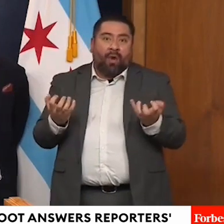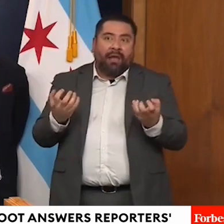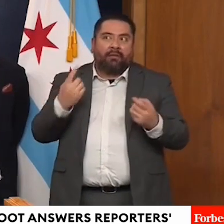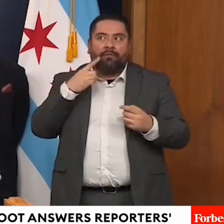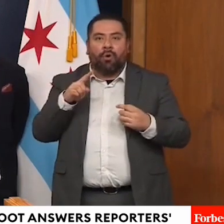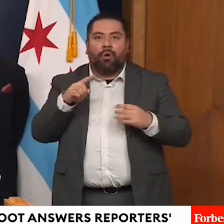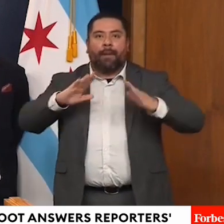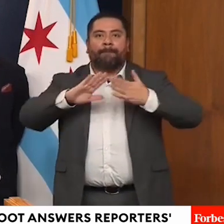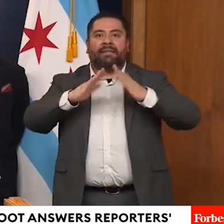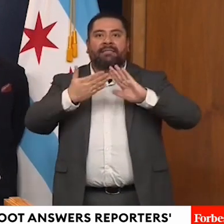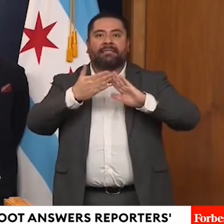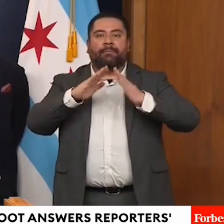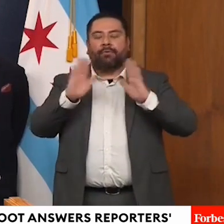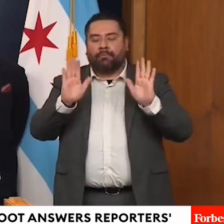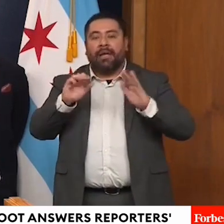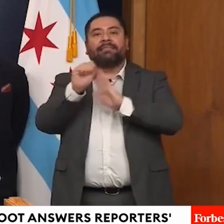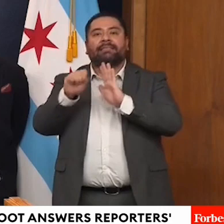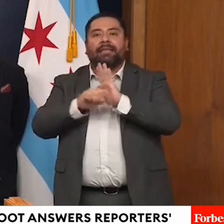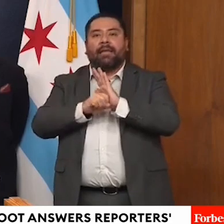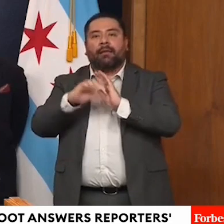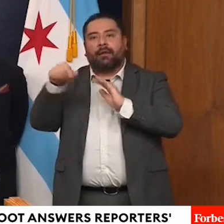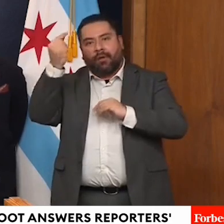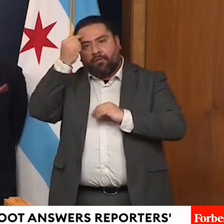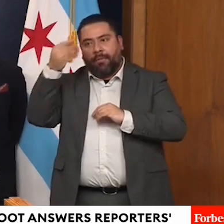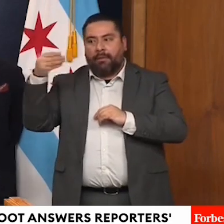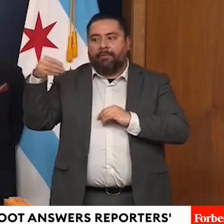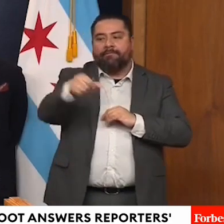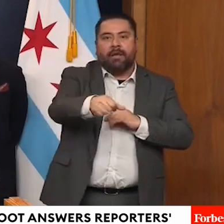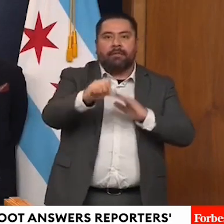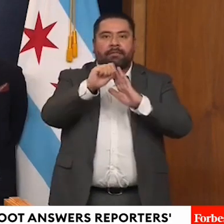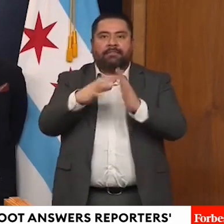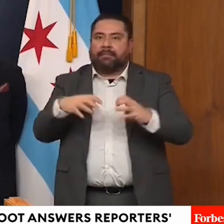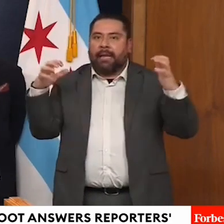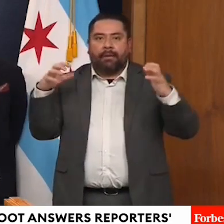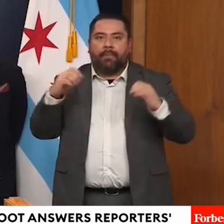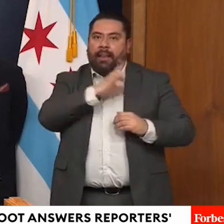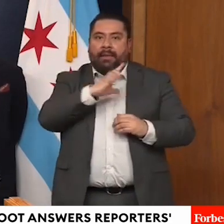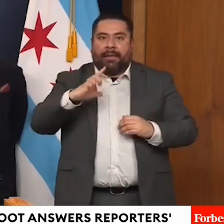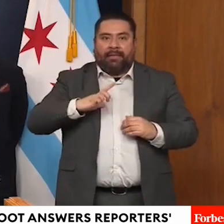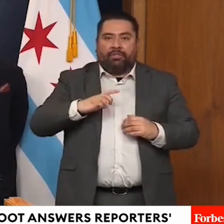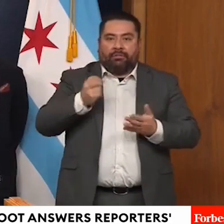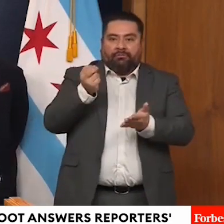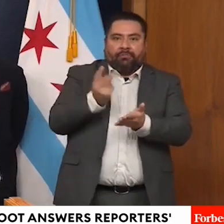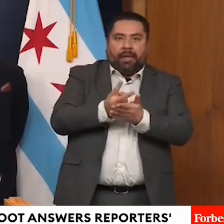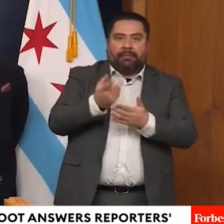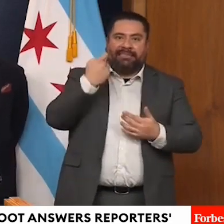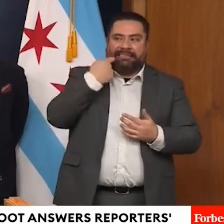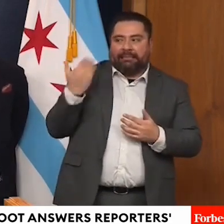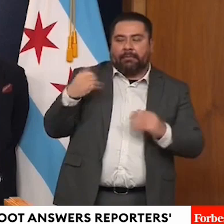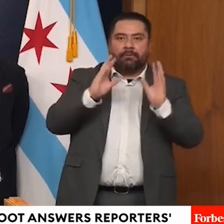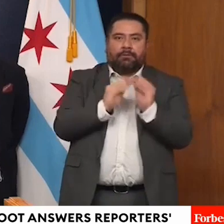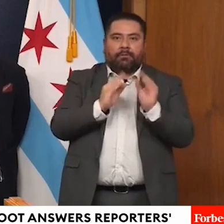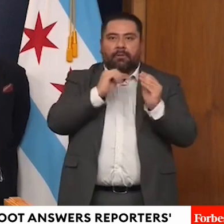a municipally financed or a state government-funded stadium, and legislation that was passed in the last session